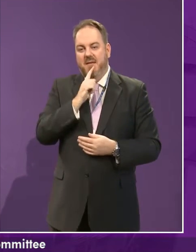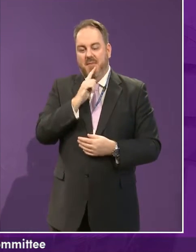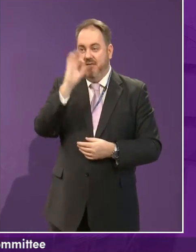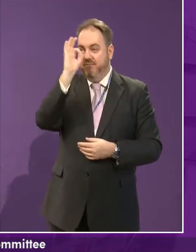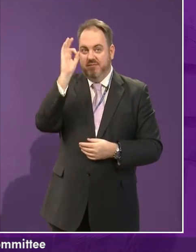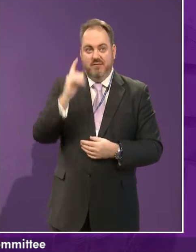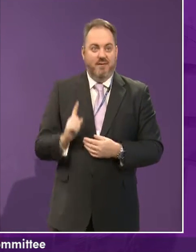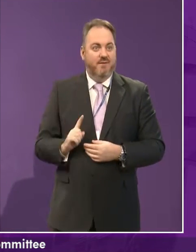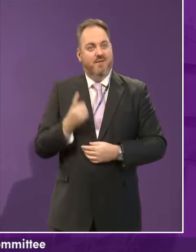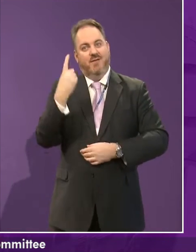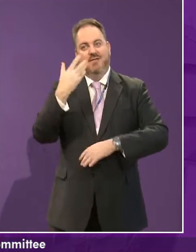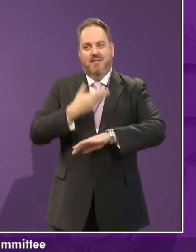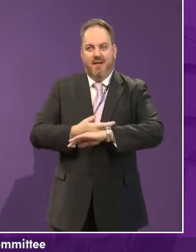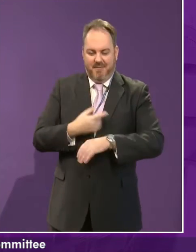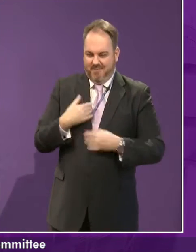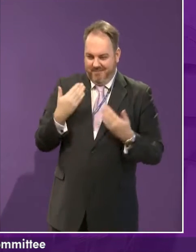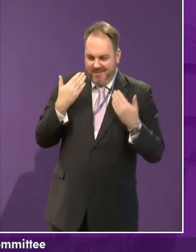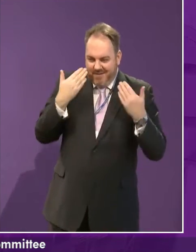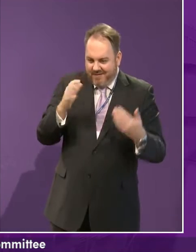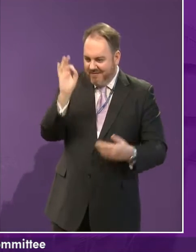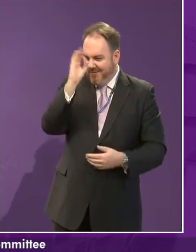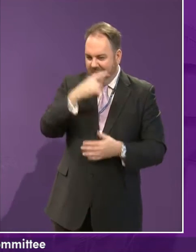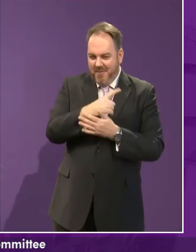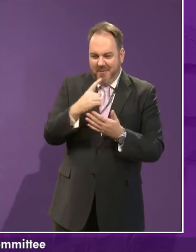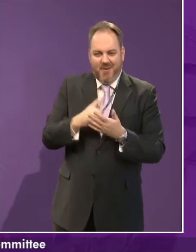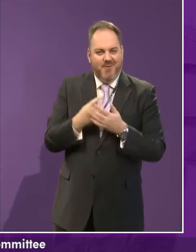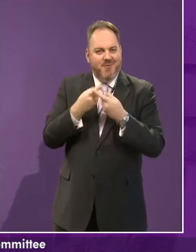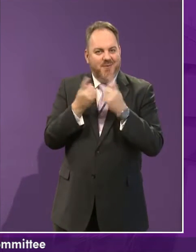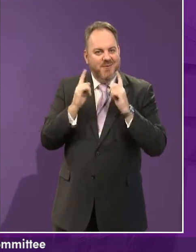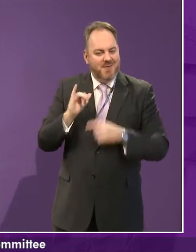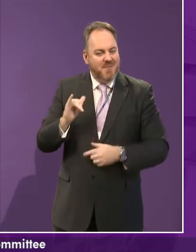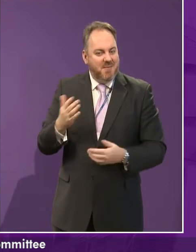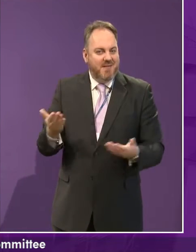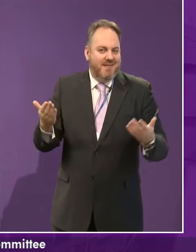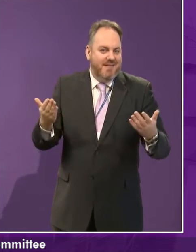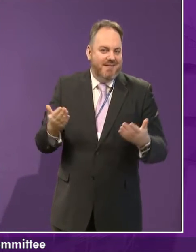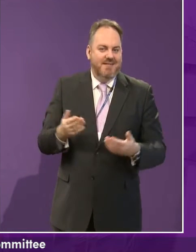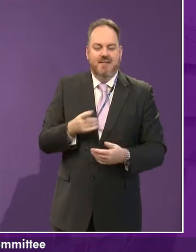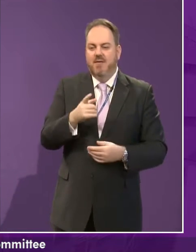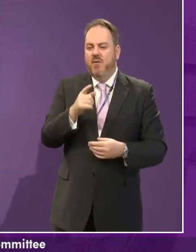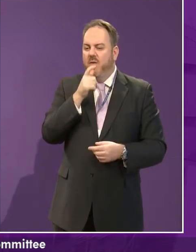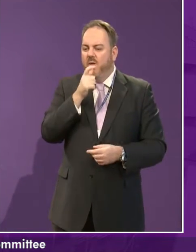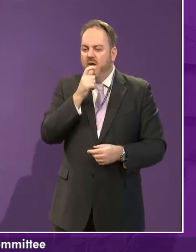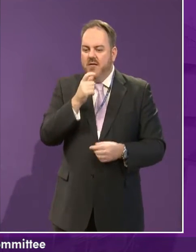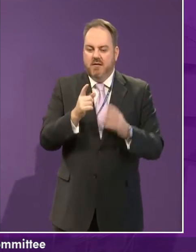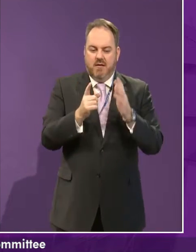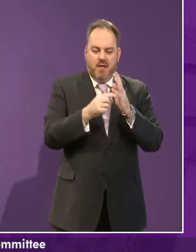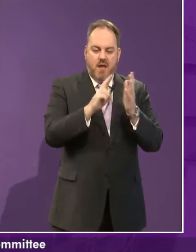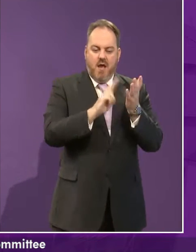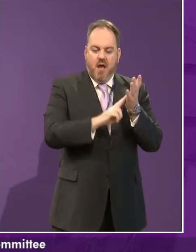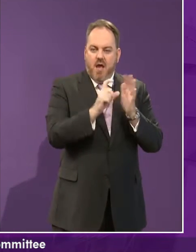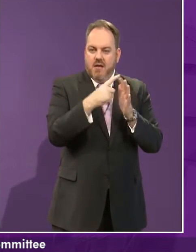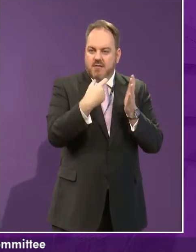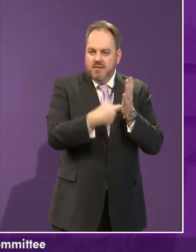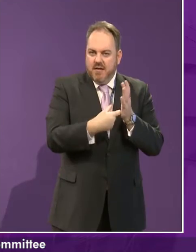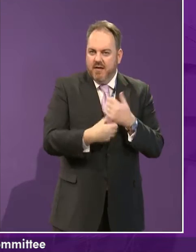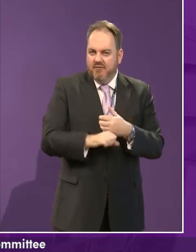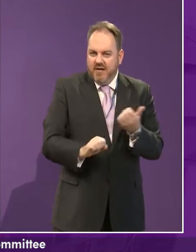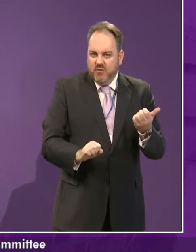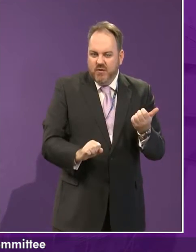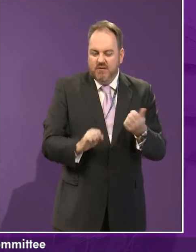that are looking to go and have that experience. Not everybody would appreciate what undergraduate means or what postgraduate means.